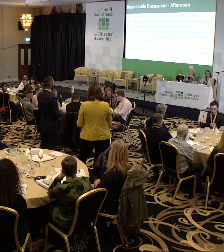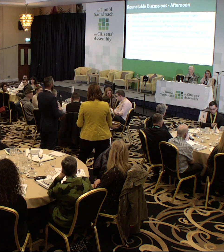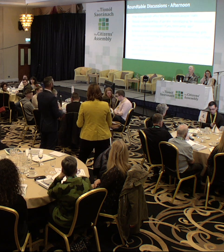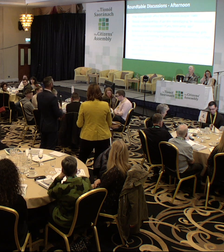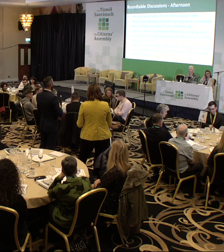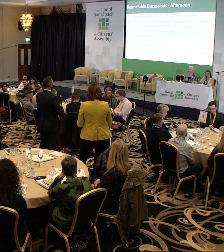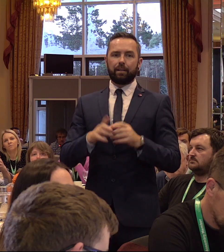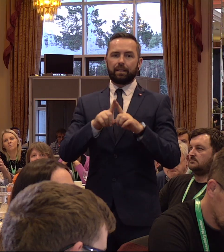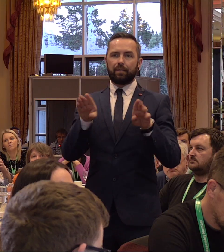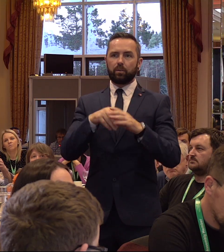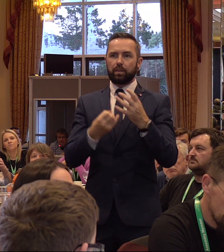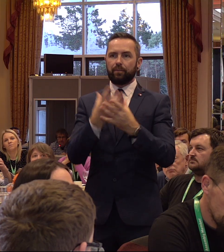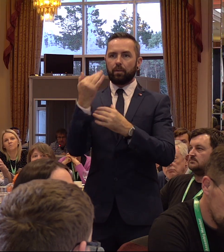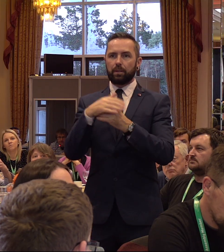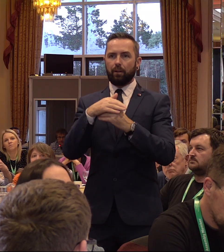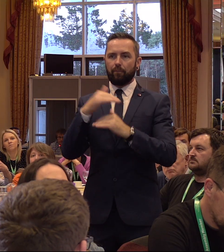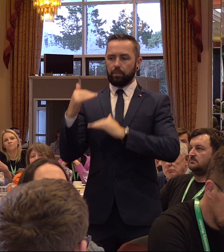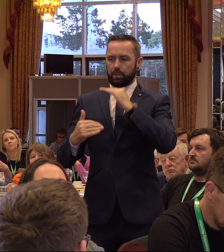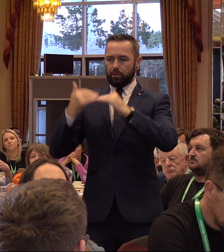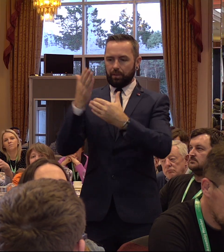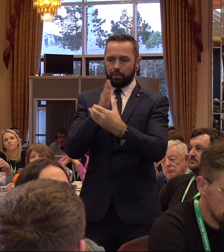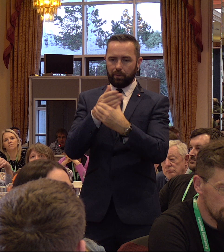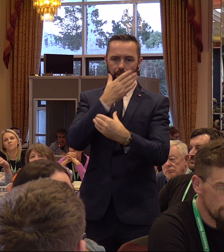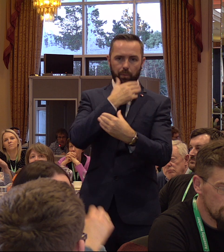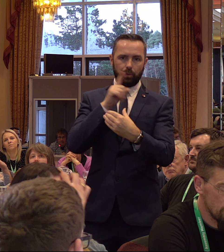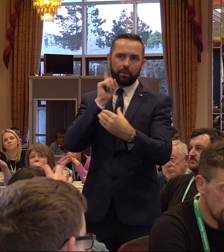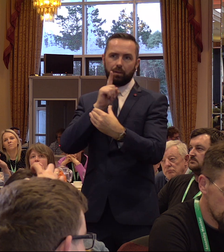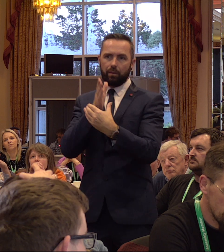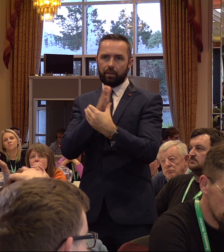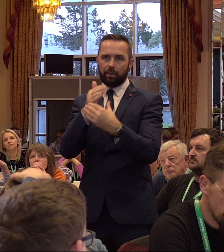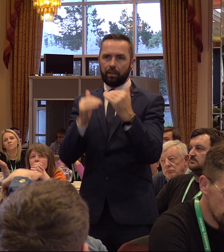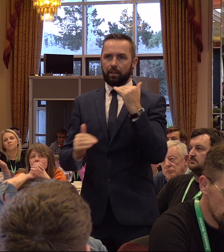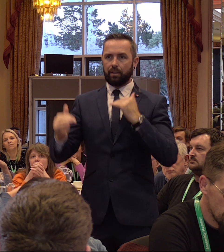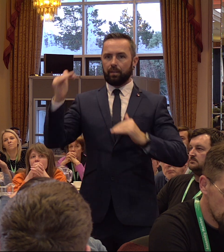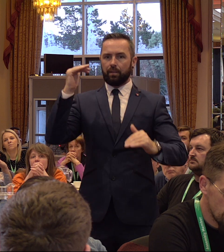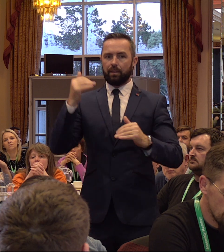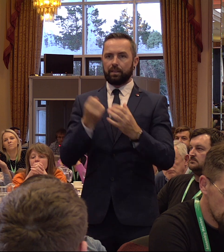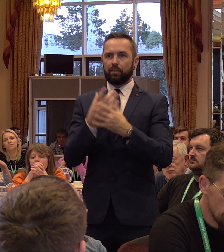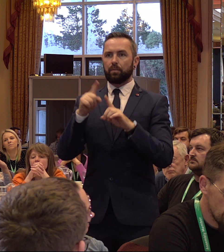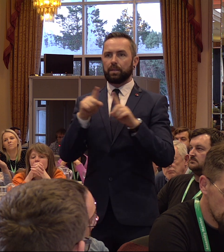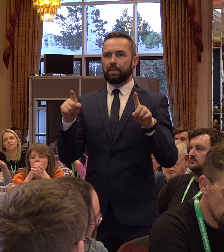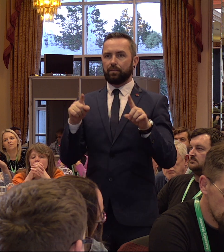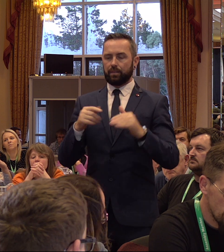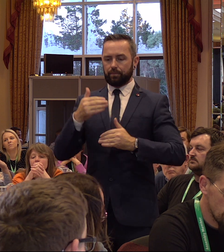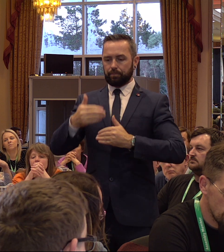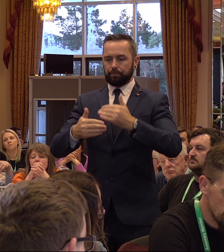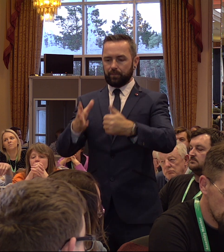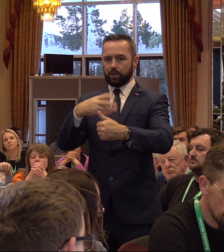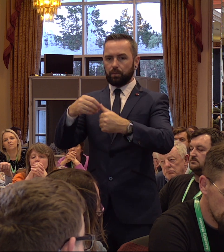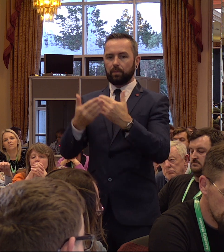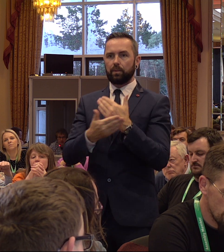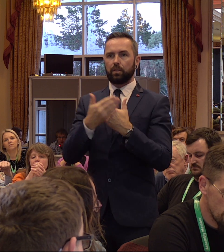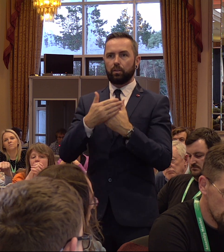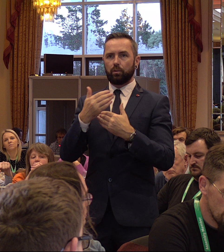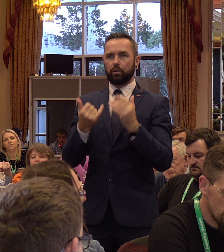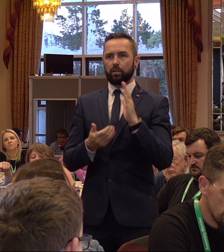Difference in development of maturity between boys and girls. They develop at different rates, particularly in the younger